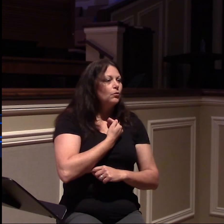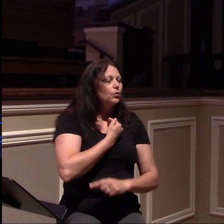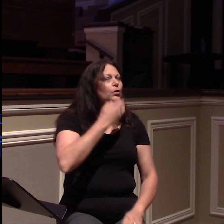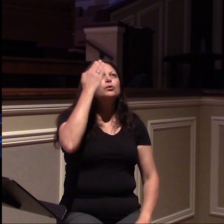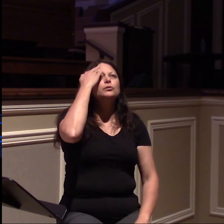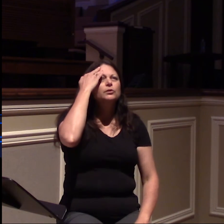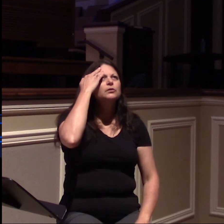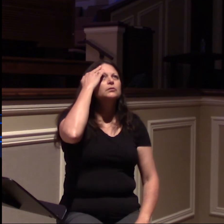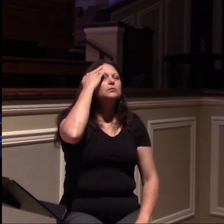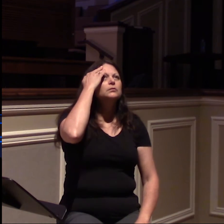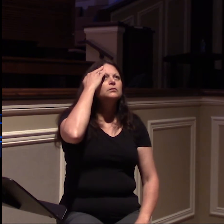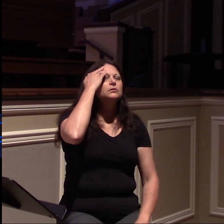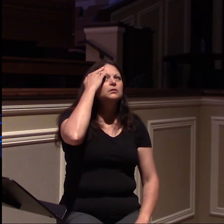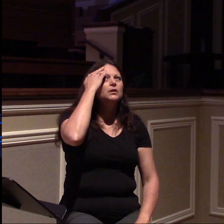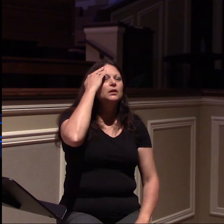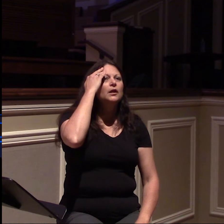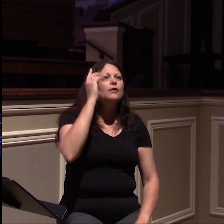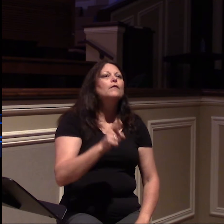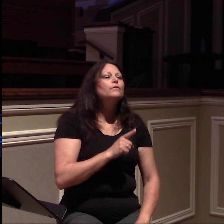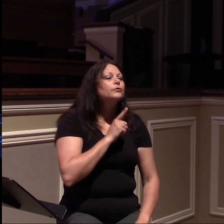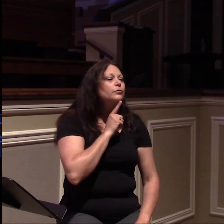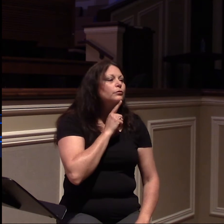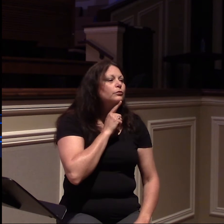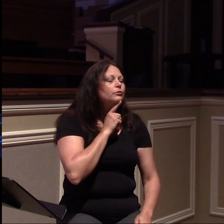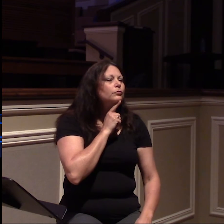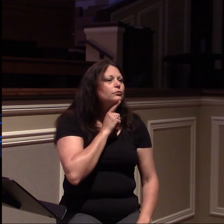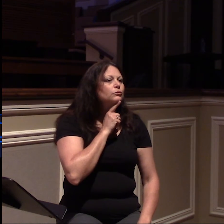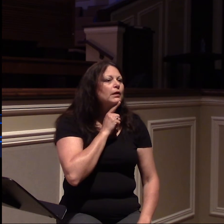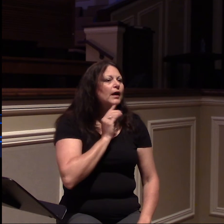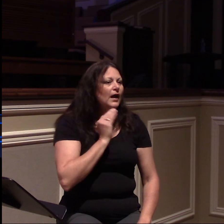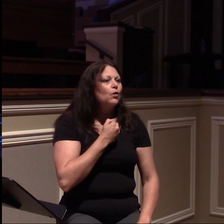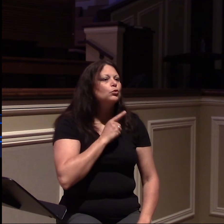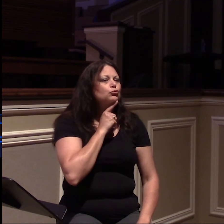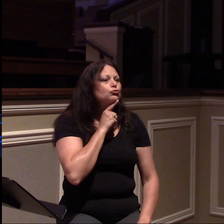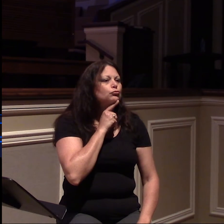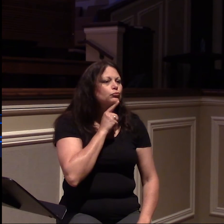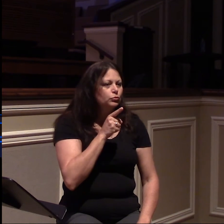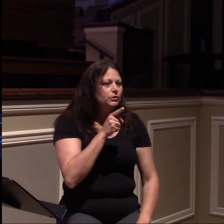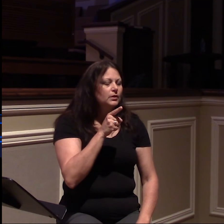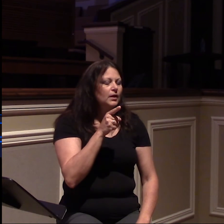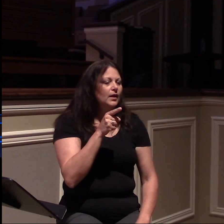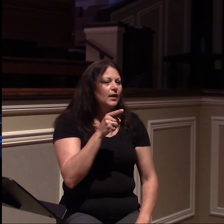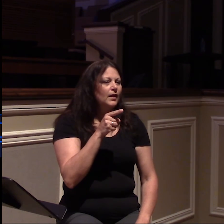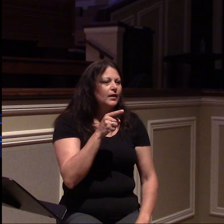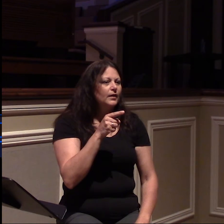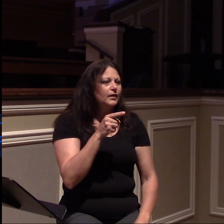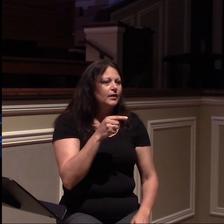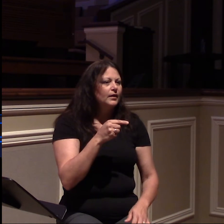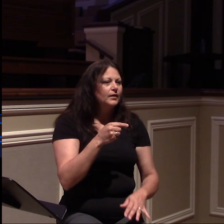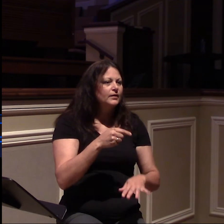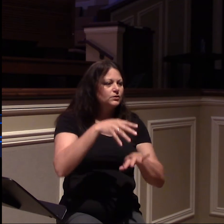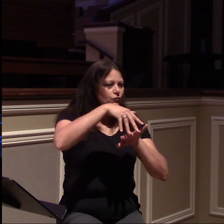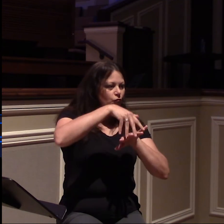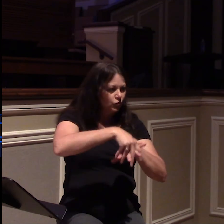of truth and of the transcendent is wired into our very createdness. And those things can't be